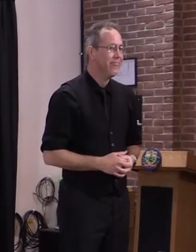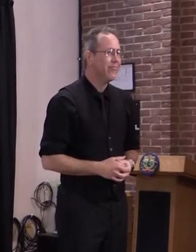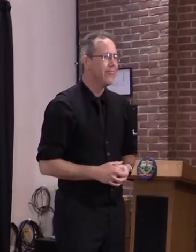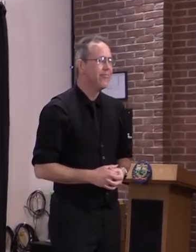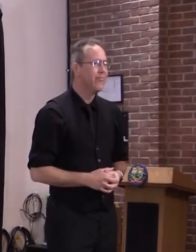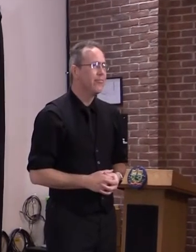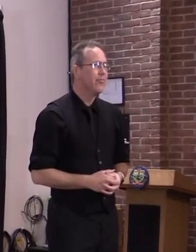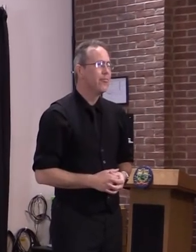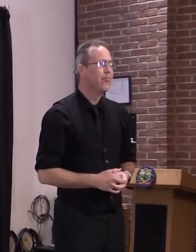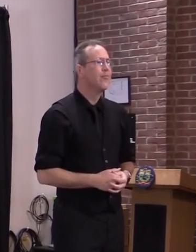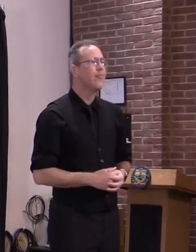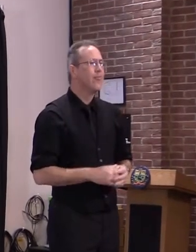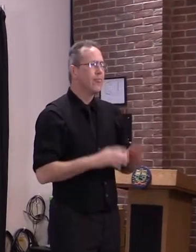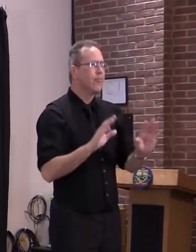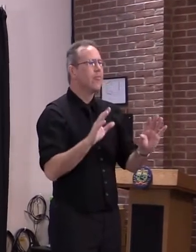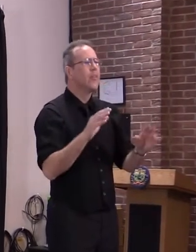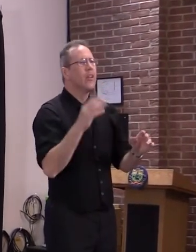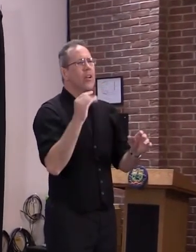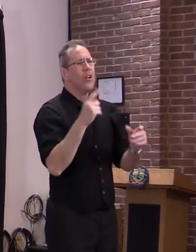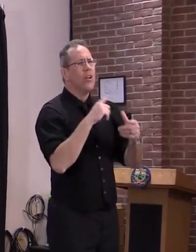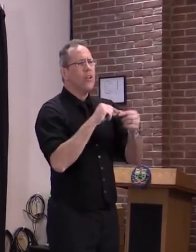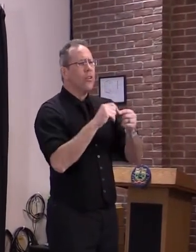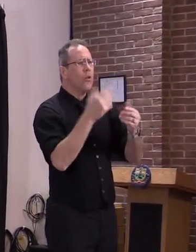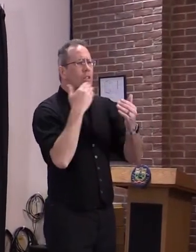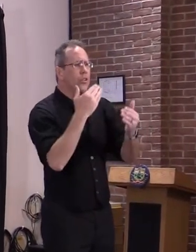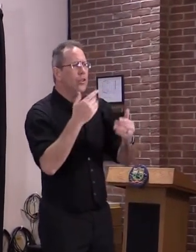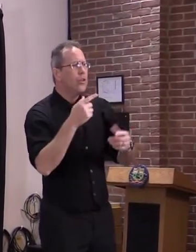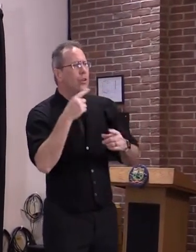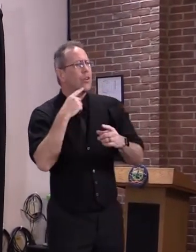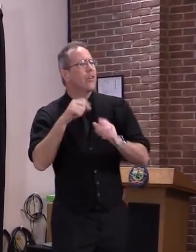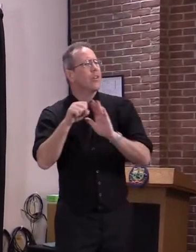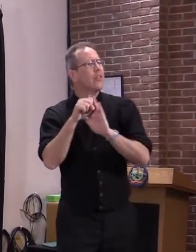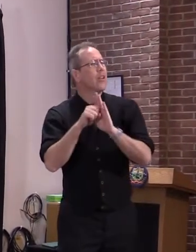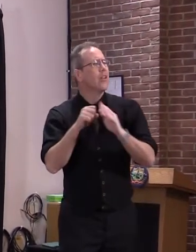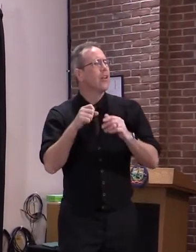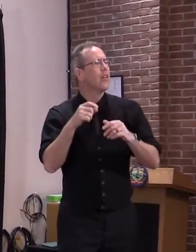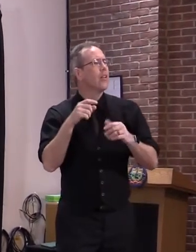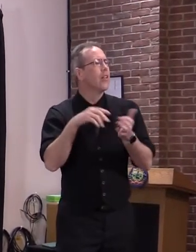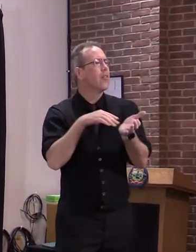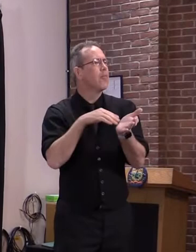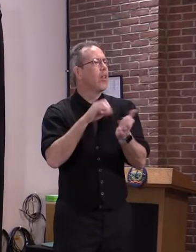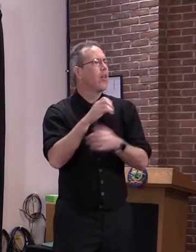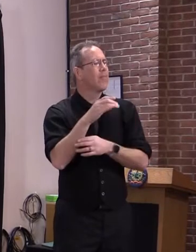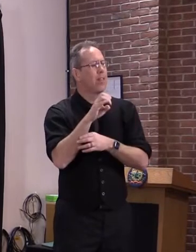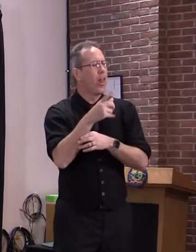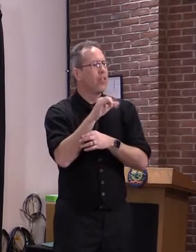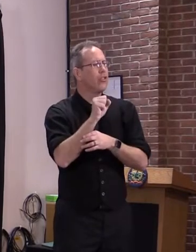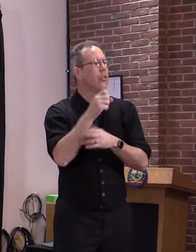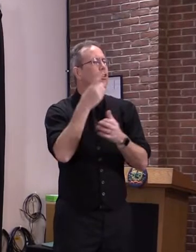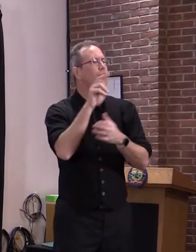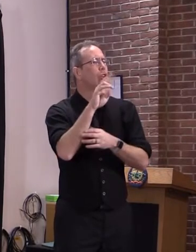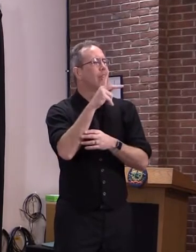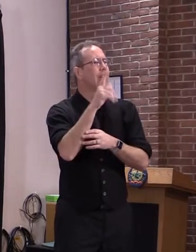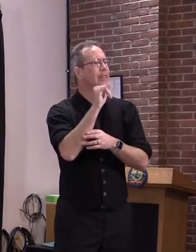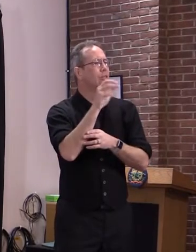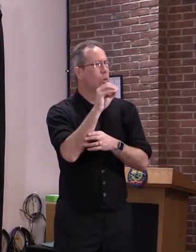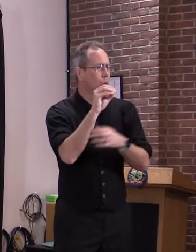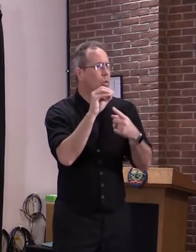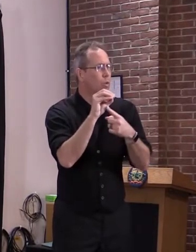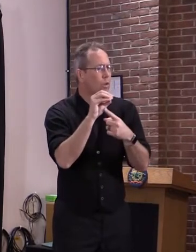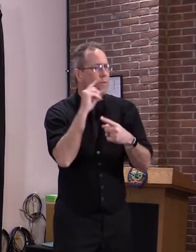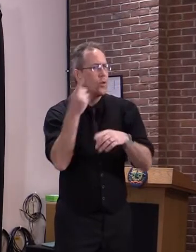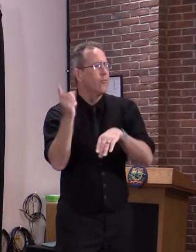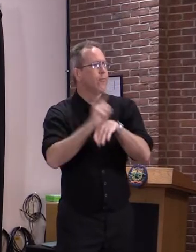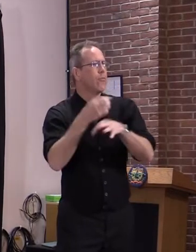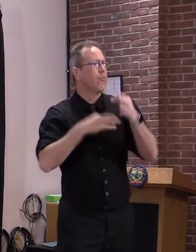I'd like to start out by thanking our state epidemiologist, Dr. Patsy Kelso, for speaking to you at last week's press conference in my